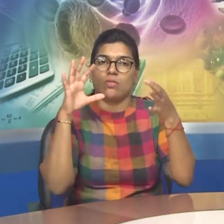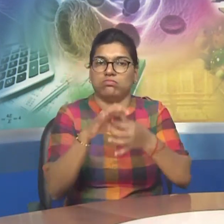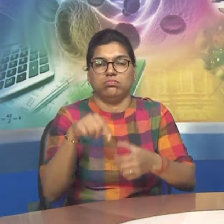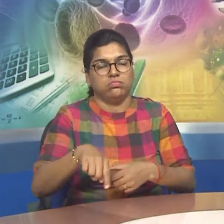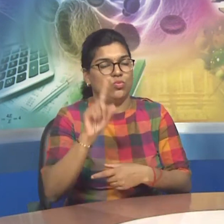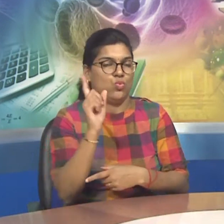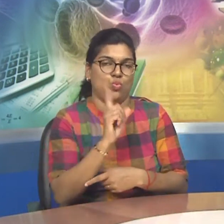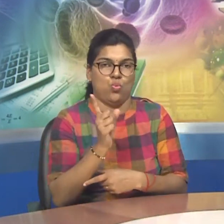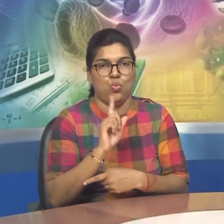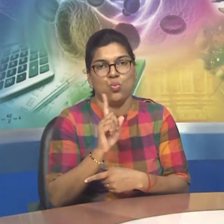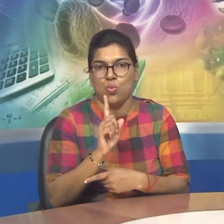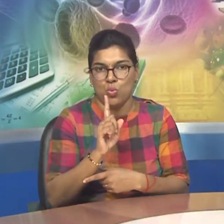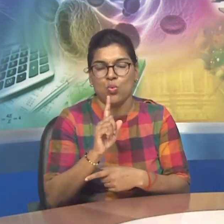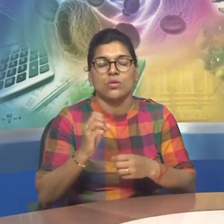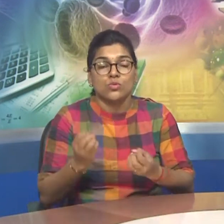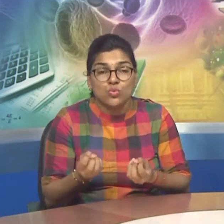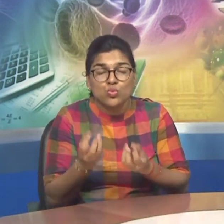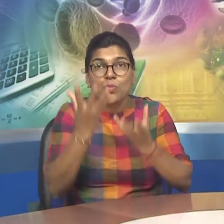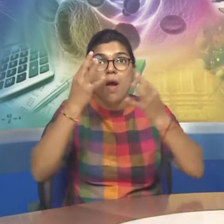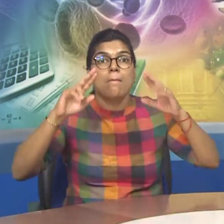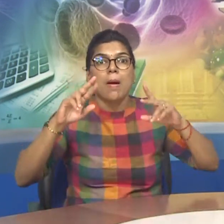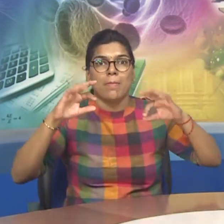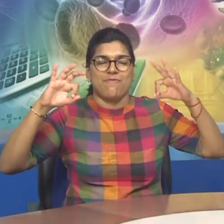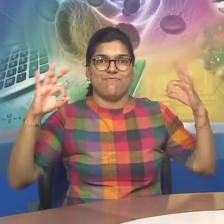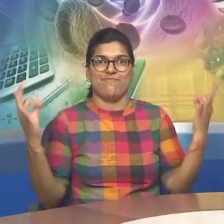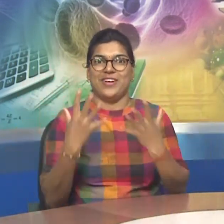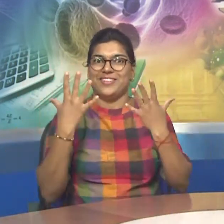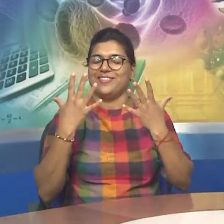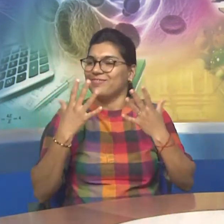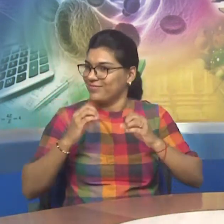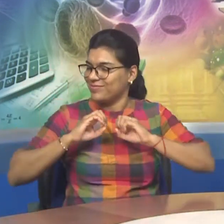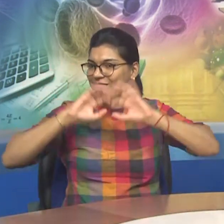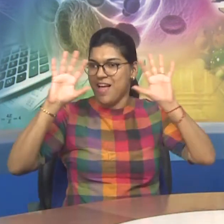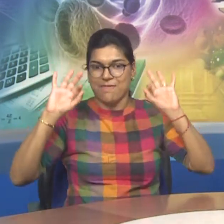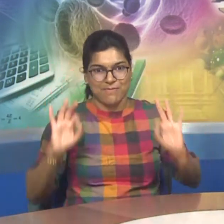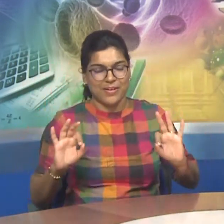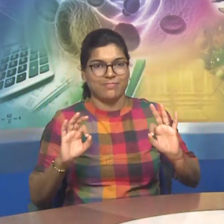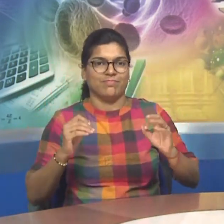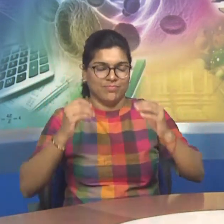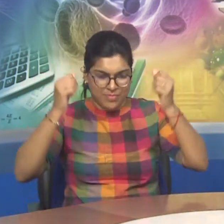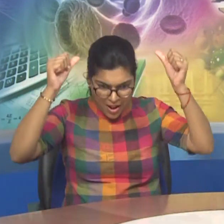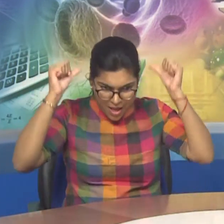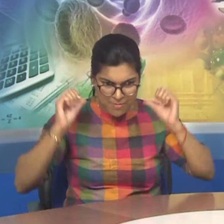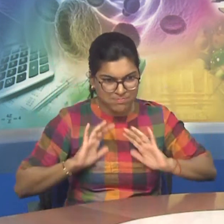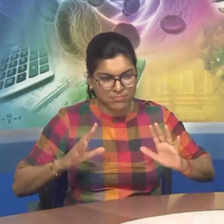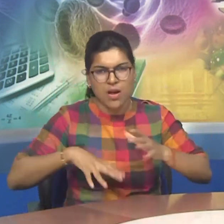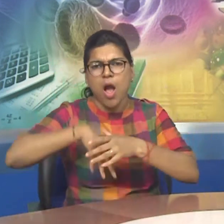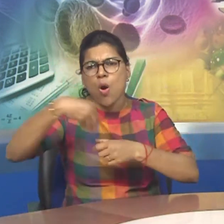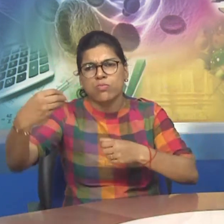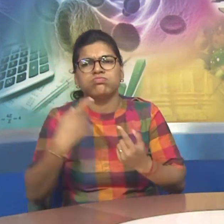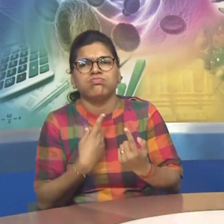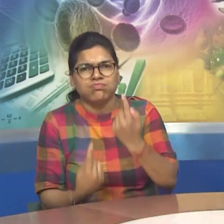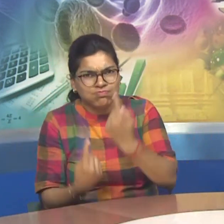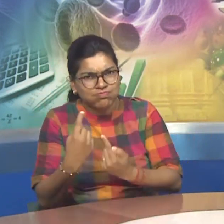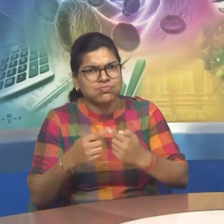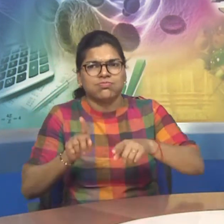to whatever things we are giving importance. In the morning, we should start afresh and